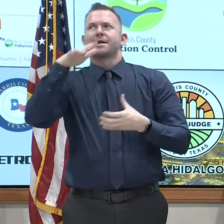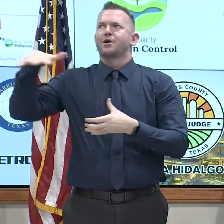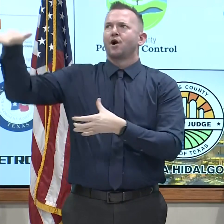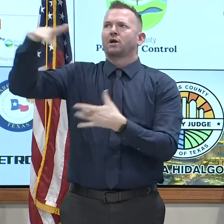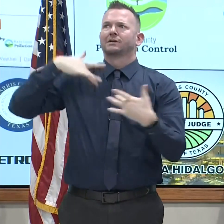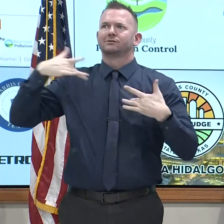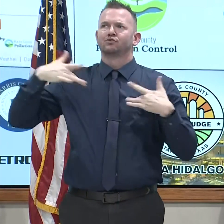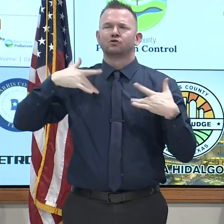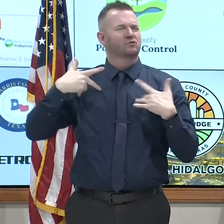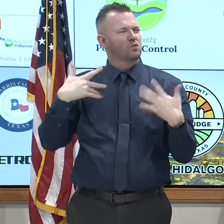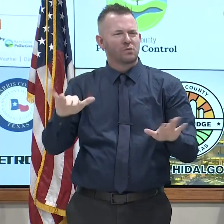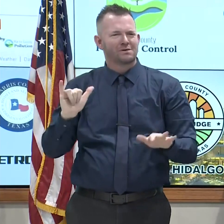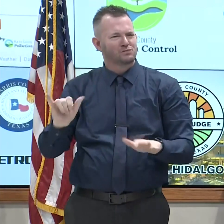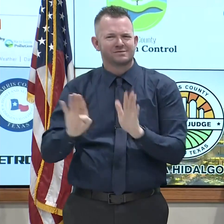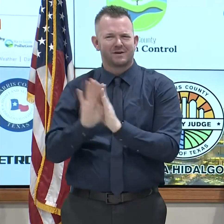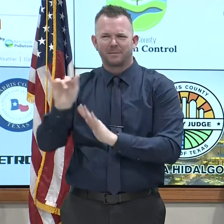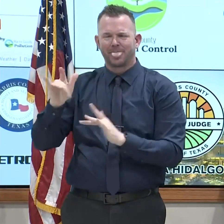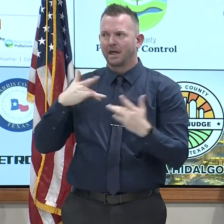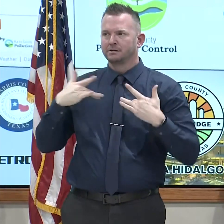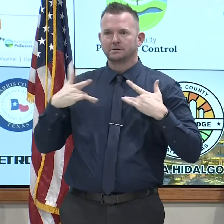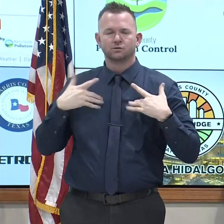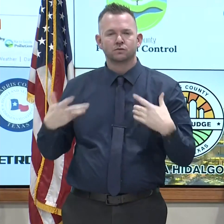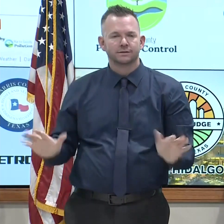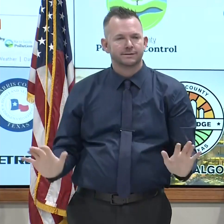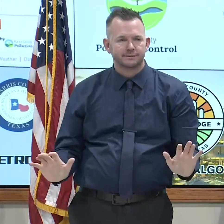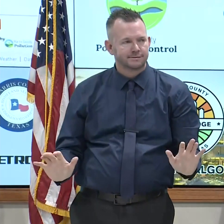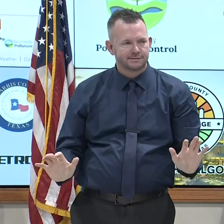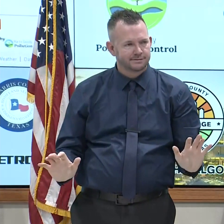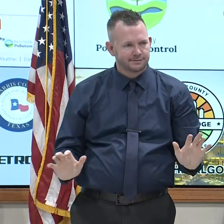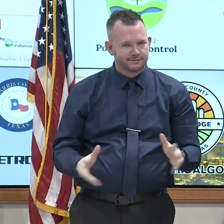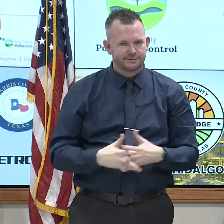This historic relationship we're building